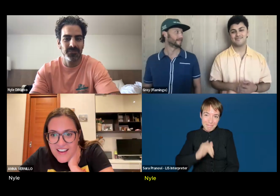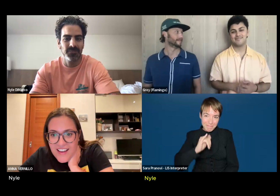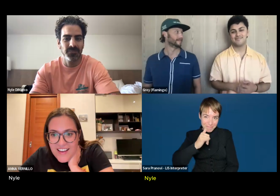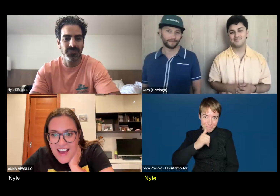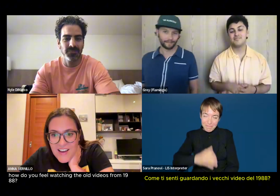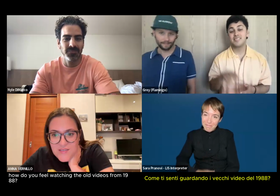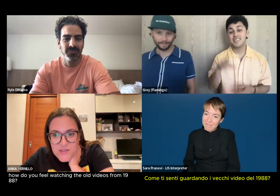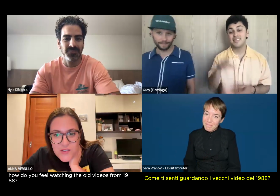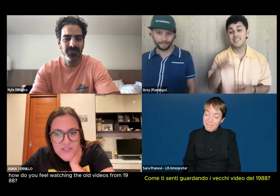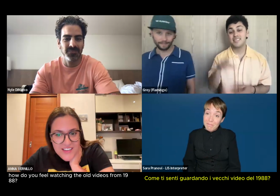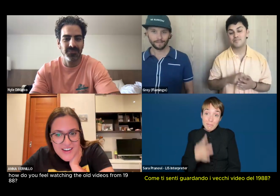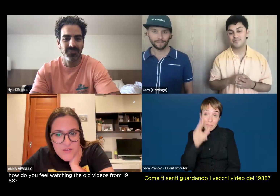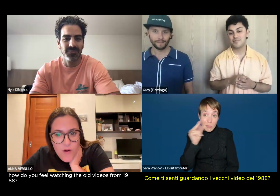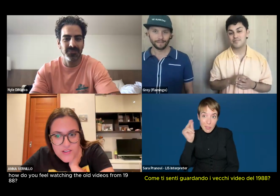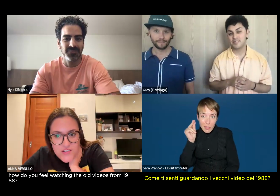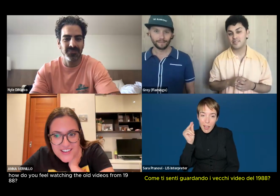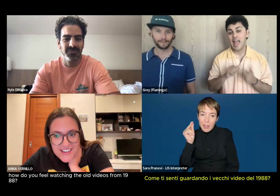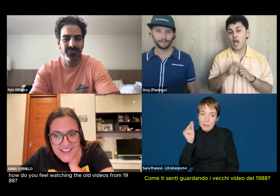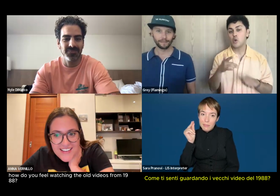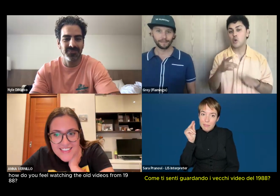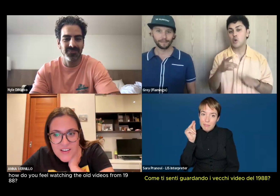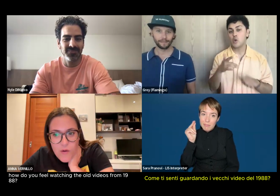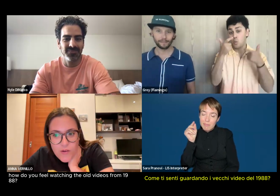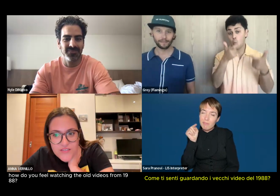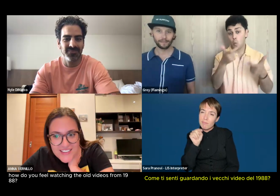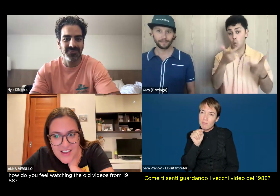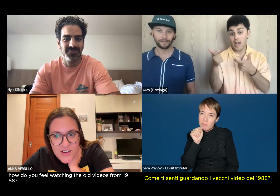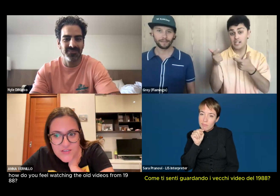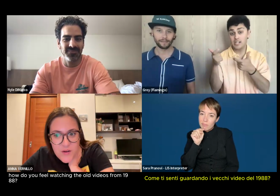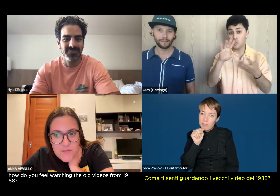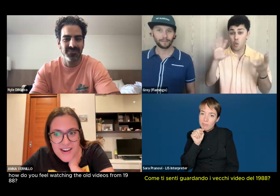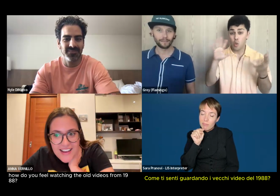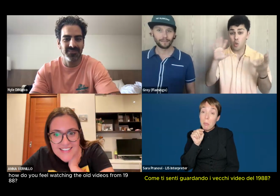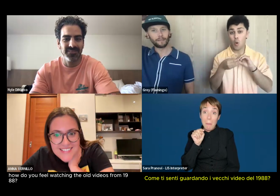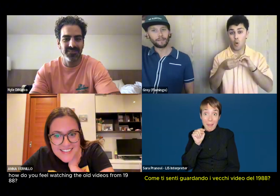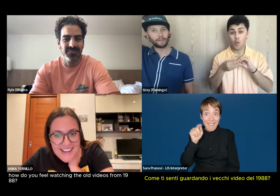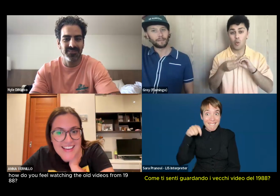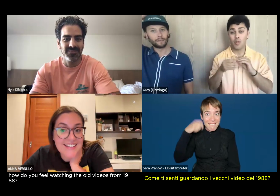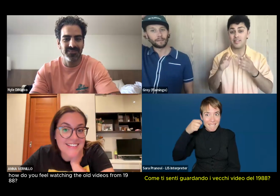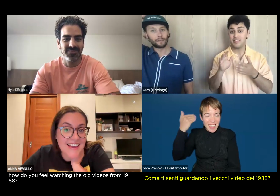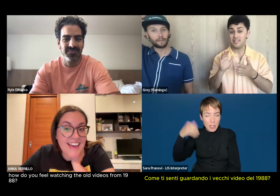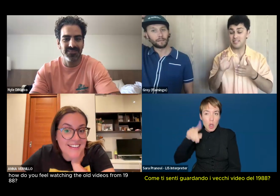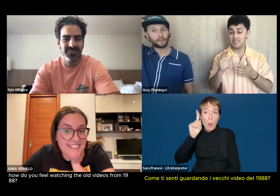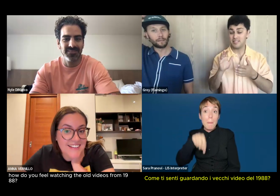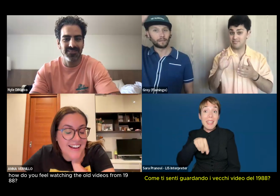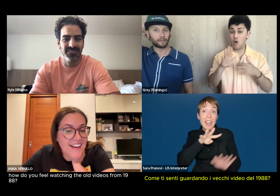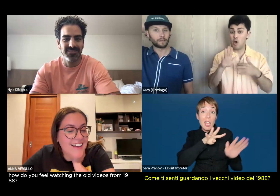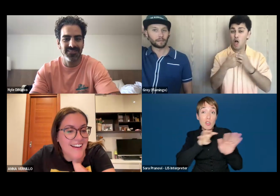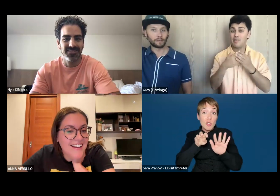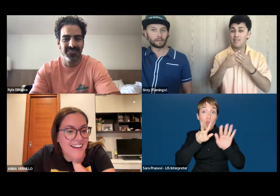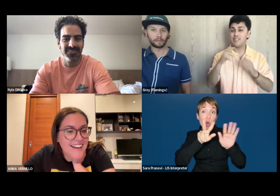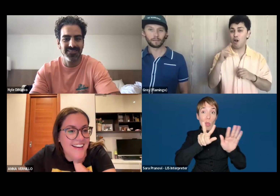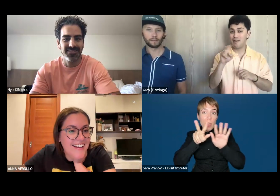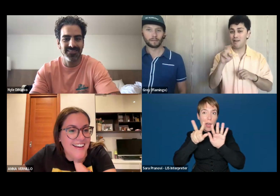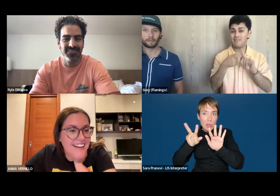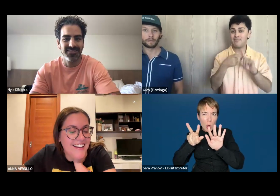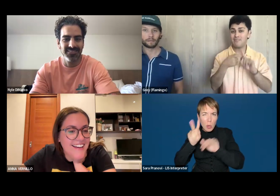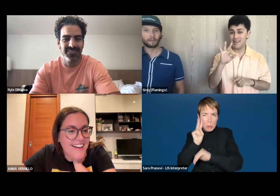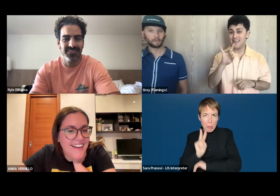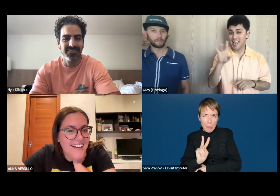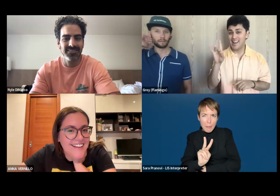Nile, how do you feel watching the old videos from 1988?